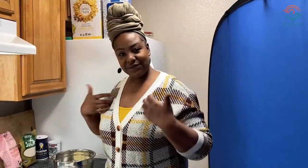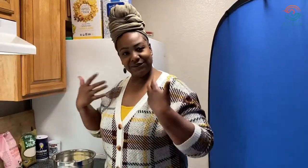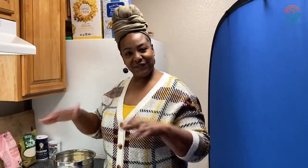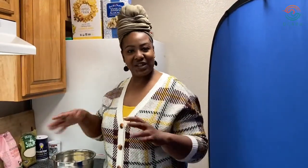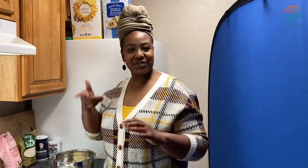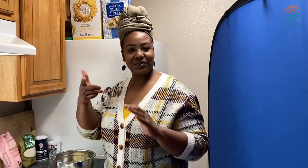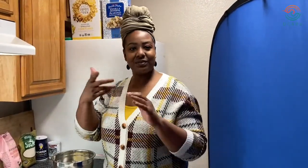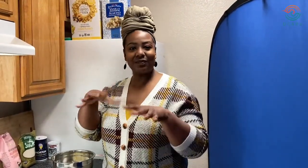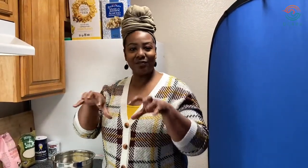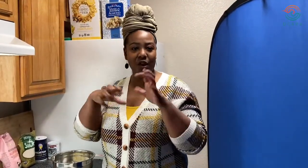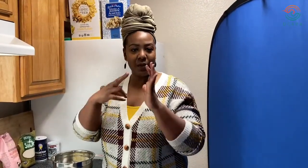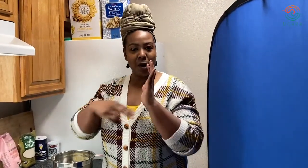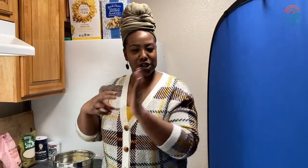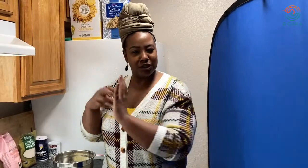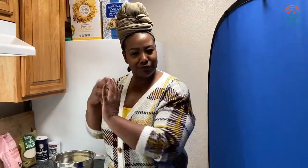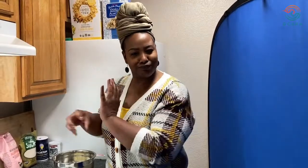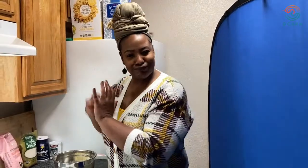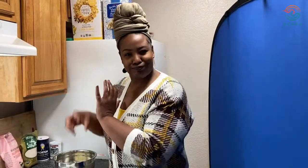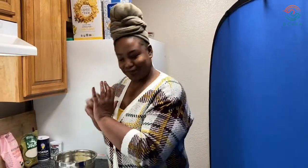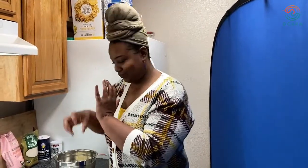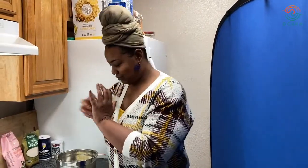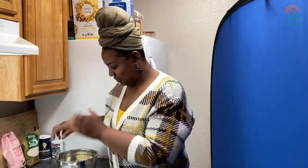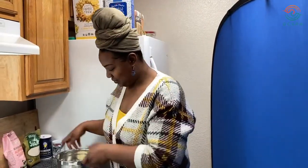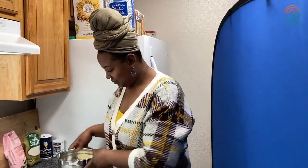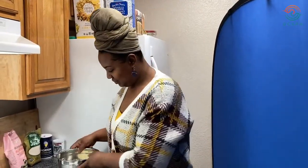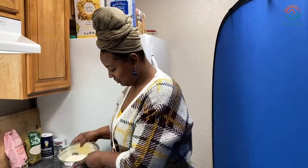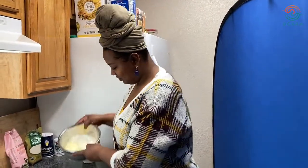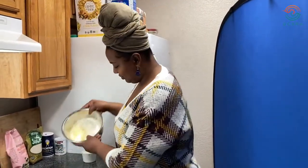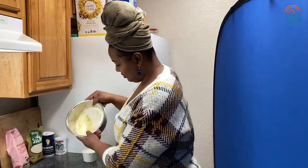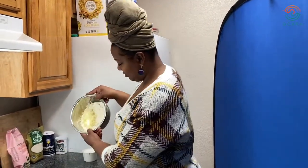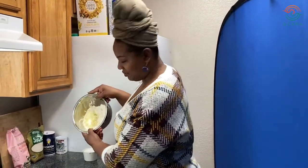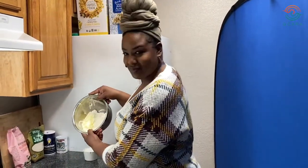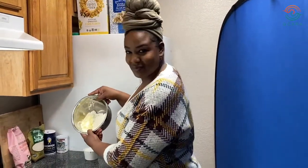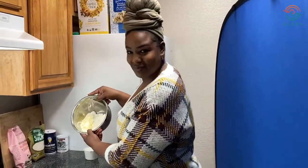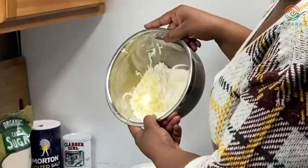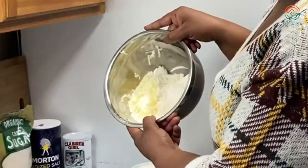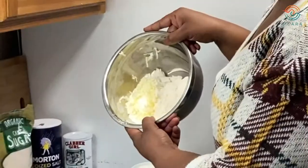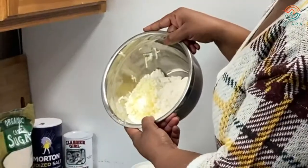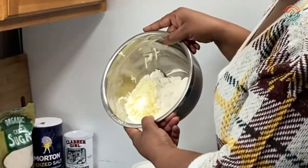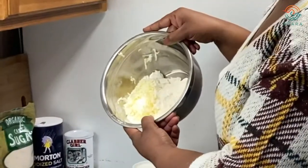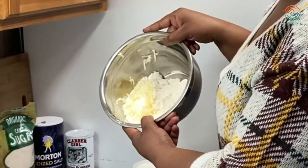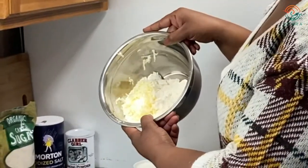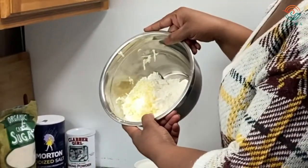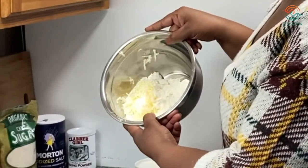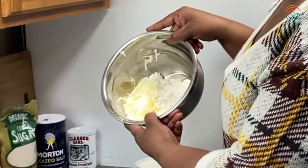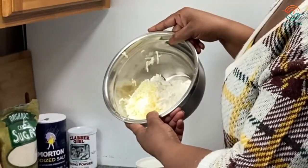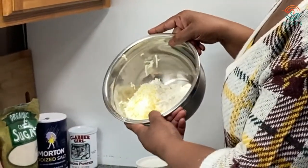So now that the frozen butter's been shredded into the mixture, as you can see here,